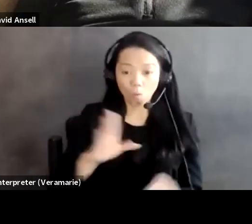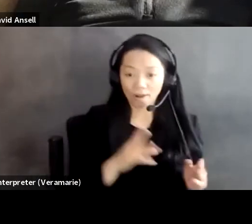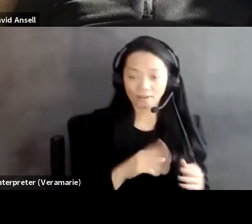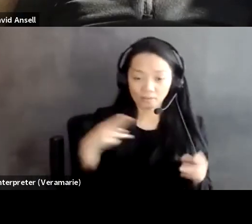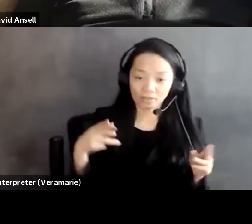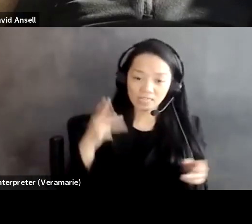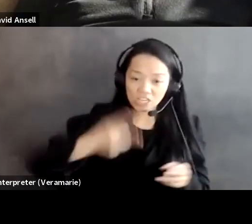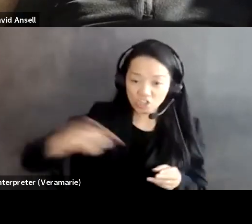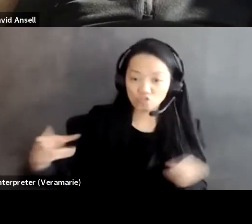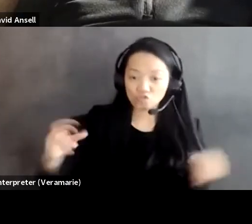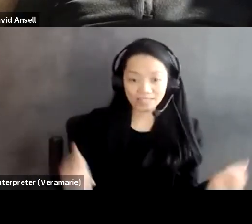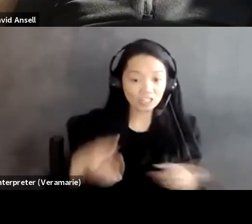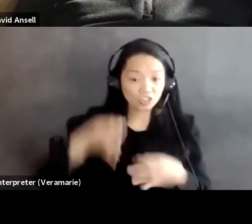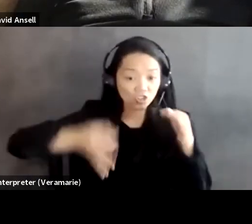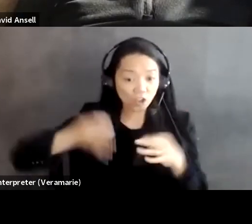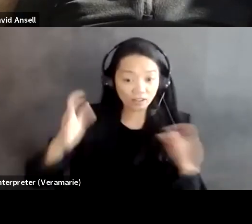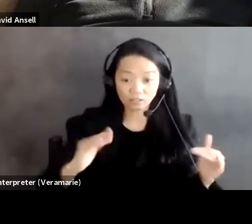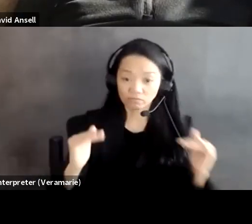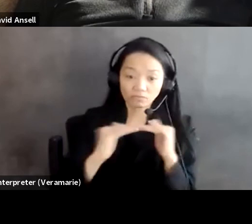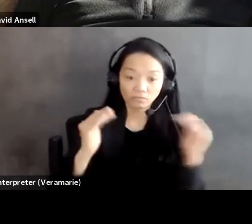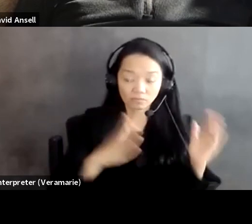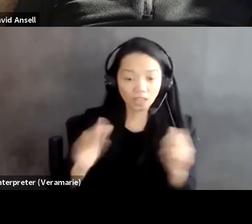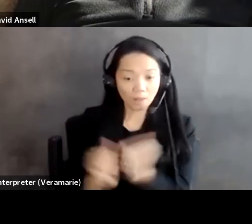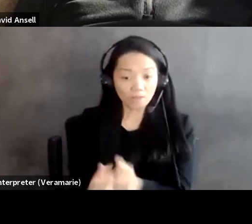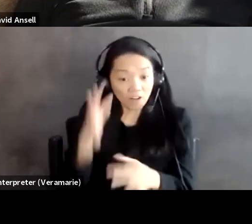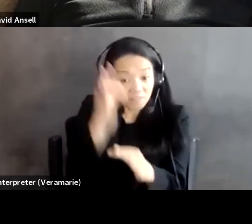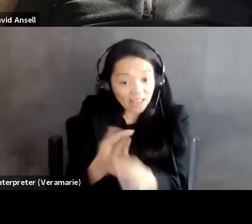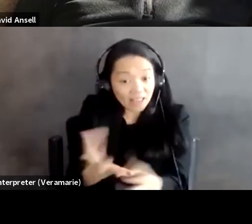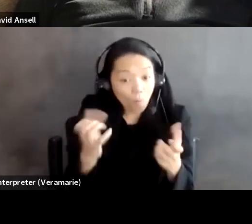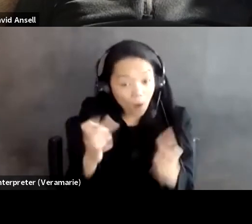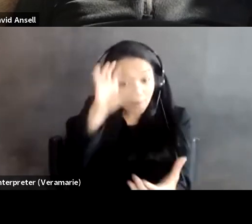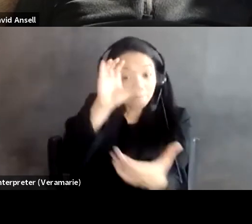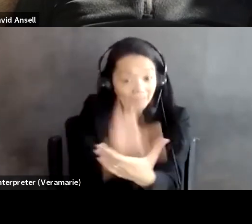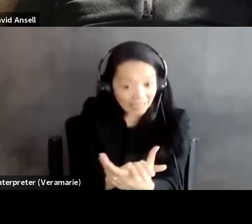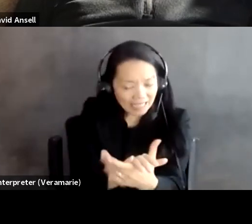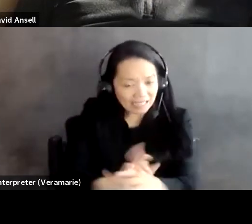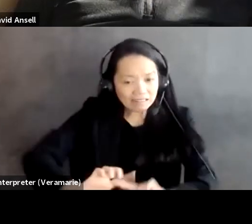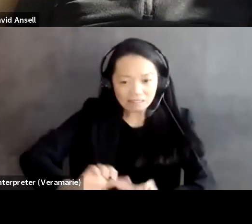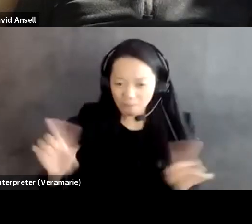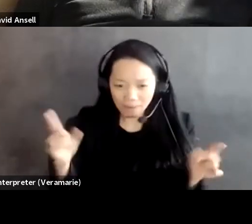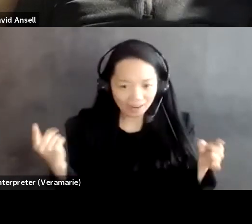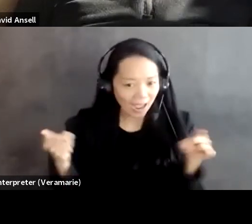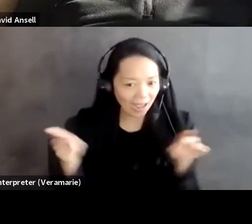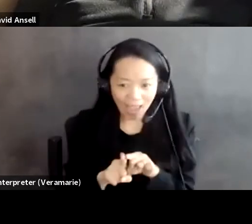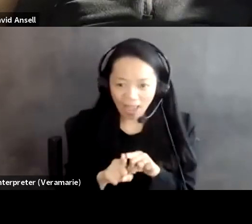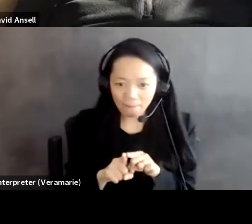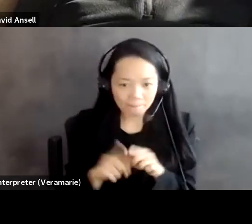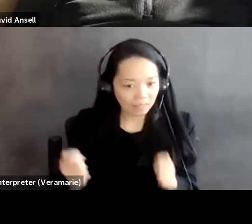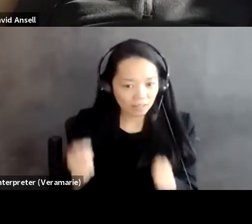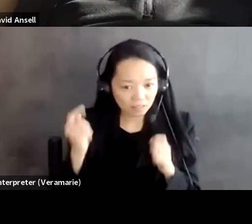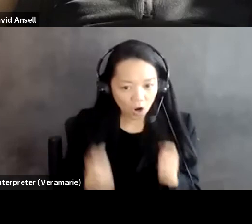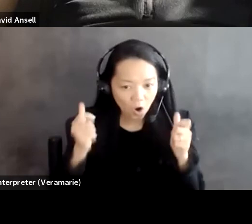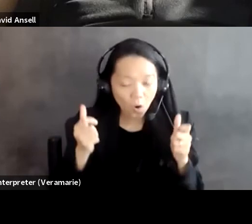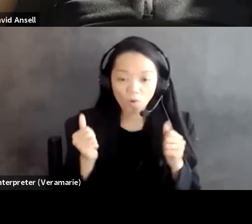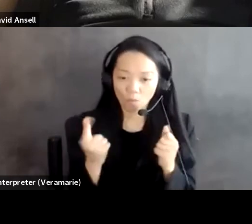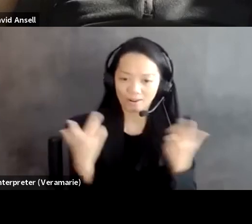towards justice. And I do believe in that. And I'm a person of faith and I want to believe in that. But it doesn't happen inherently. It has to happen with a